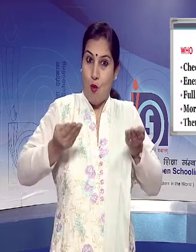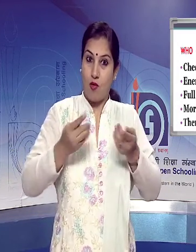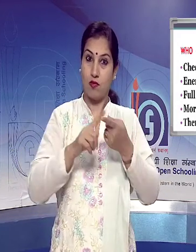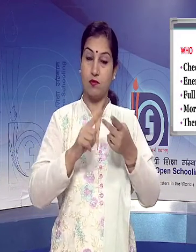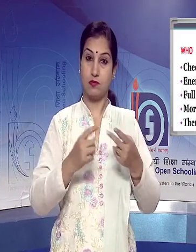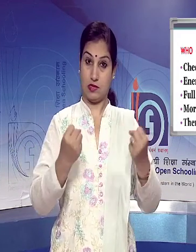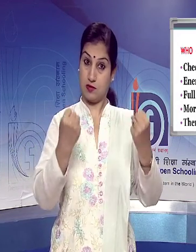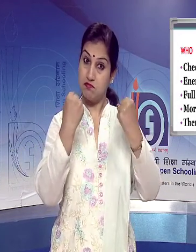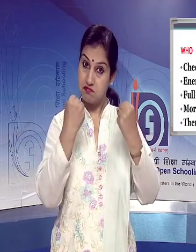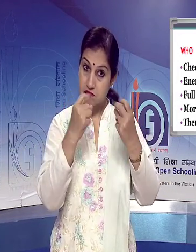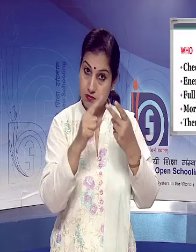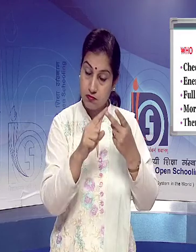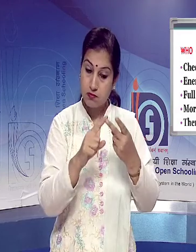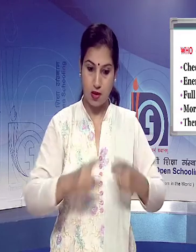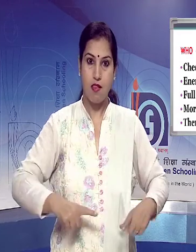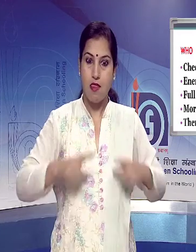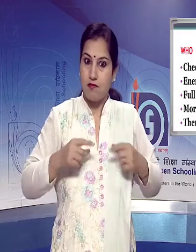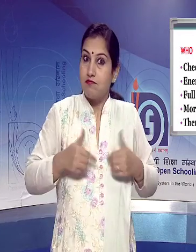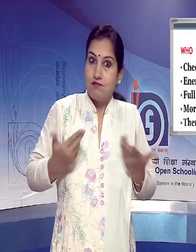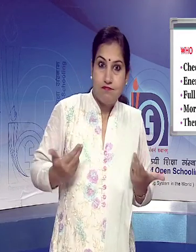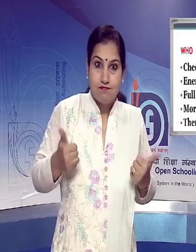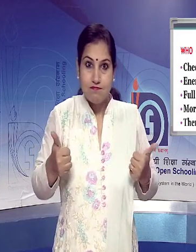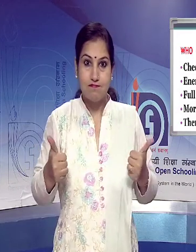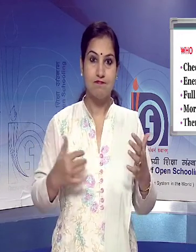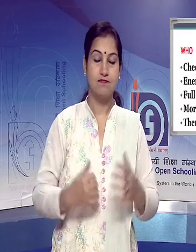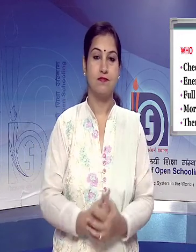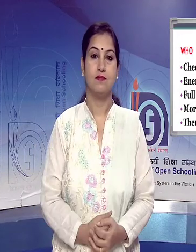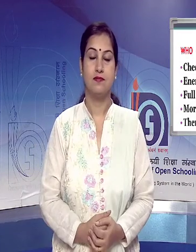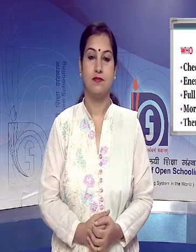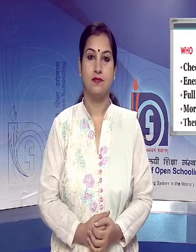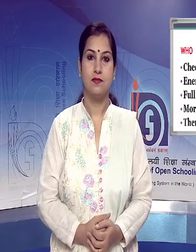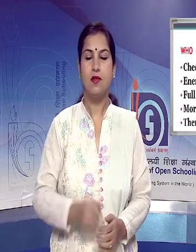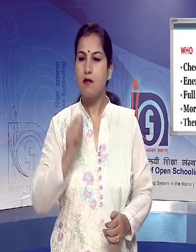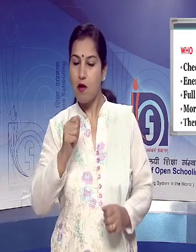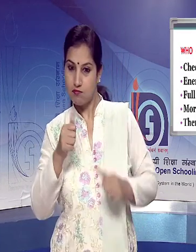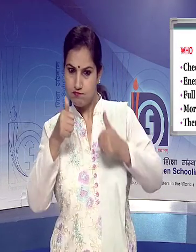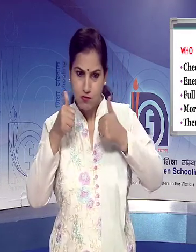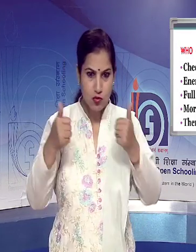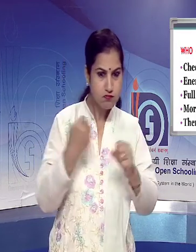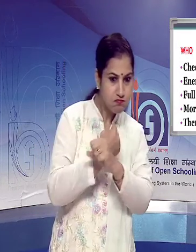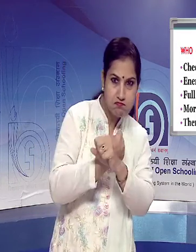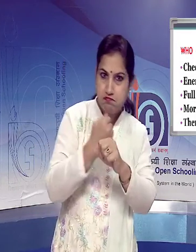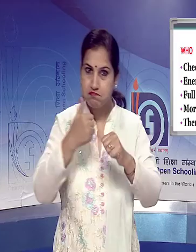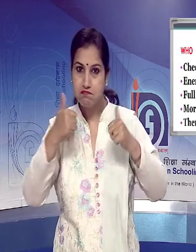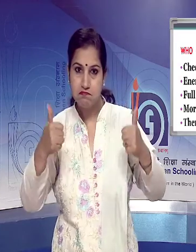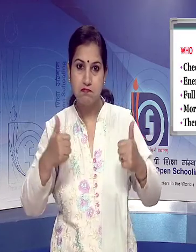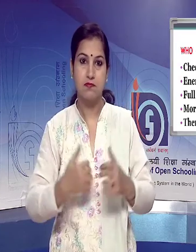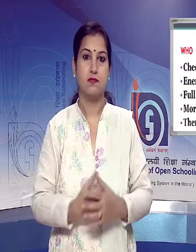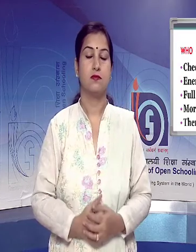energetic, full of life, more efficient at work, and